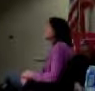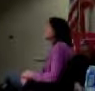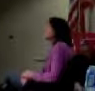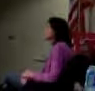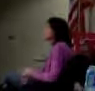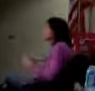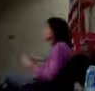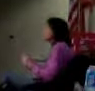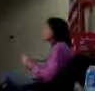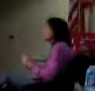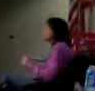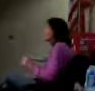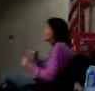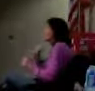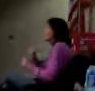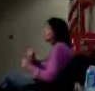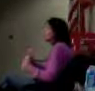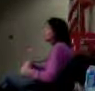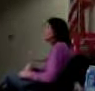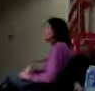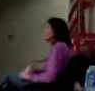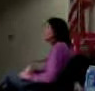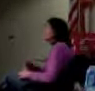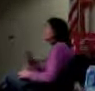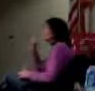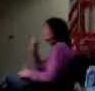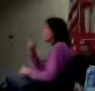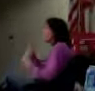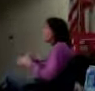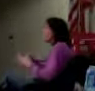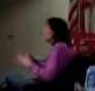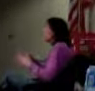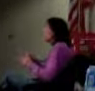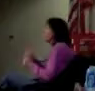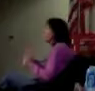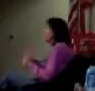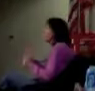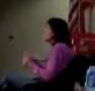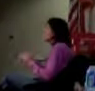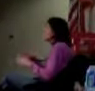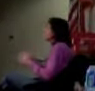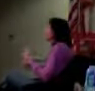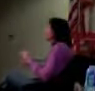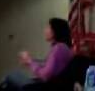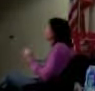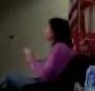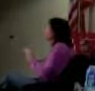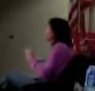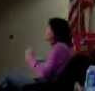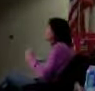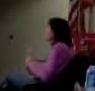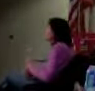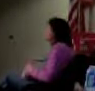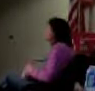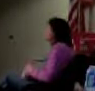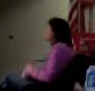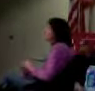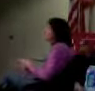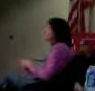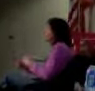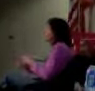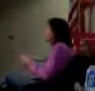what we're trying to tease out in this piece. We're looking at the ways in which people can use words and